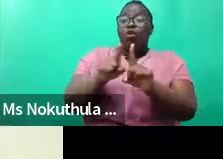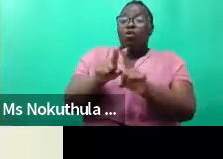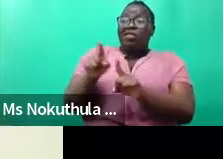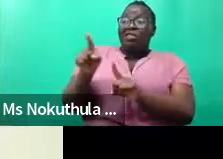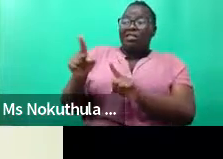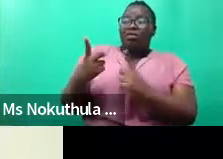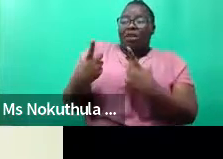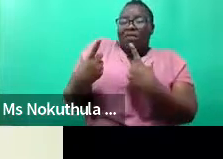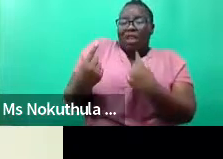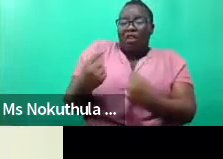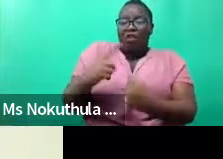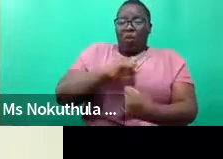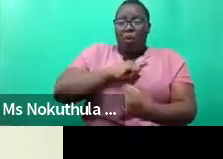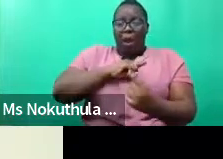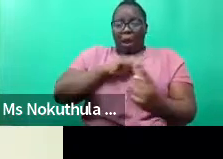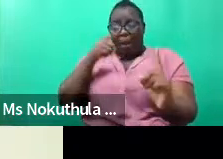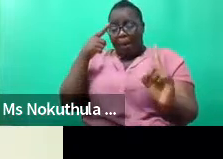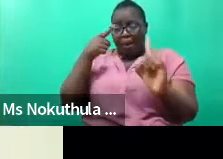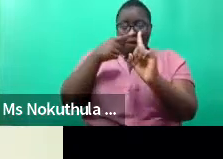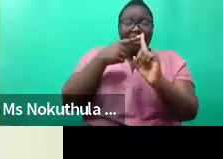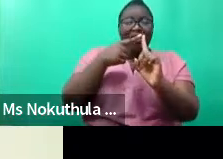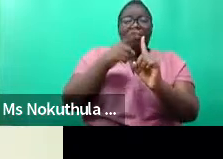of Master of Social Work